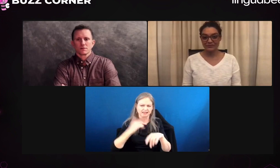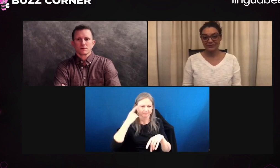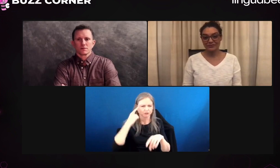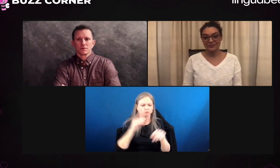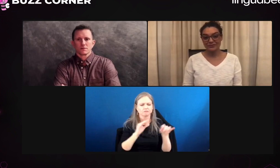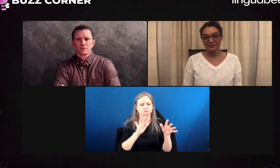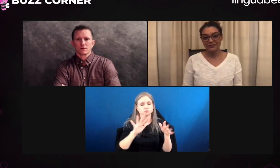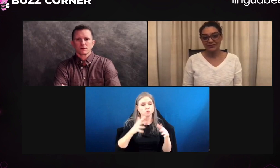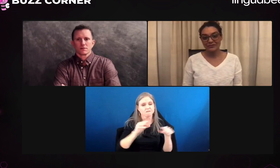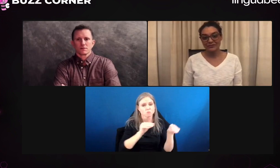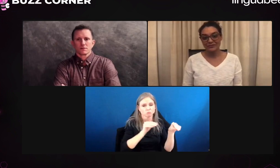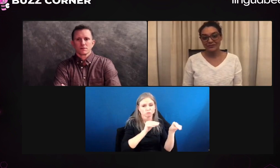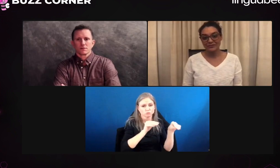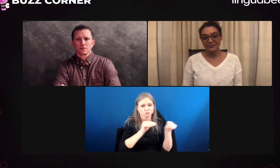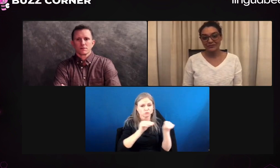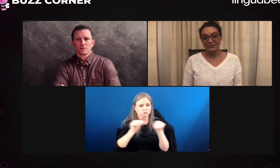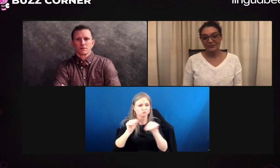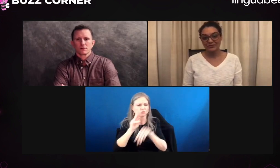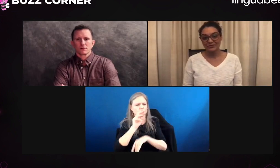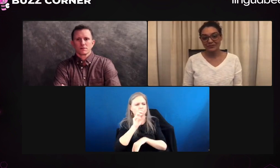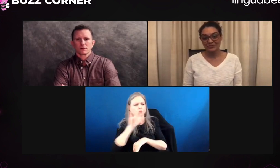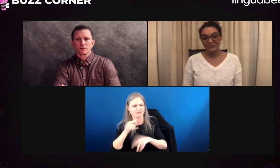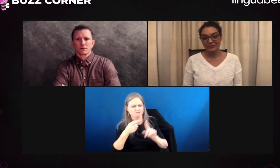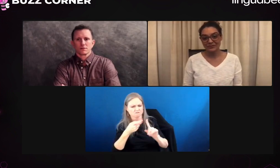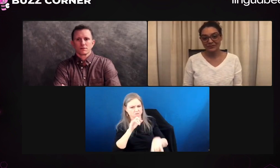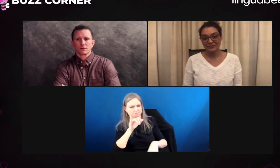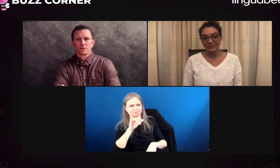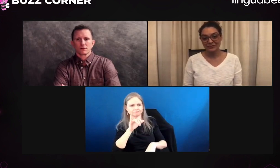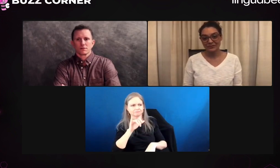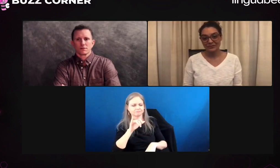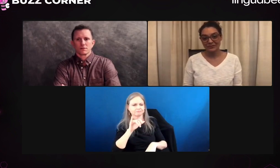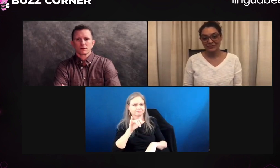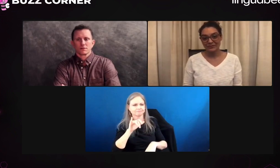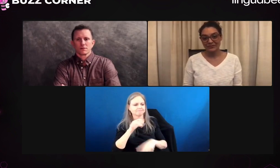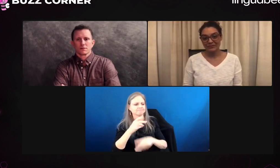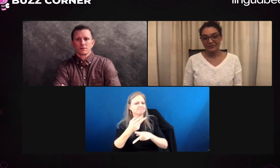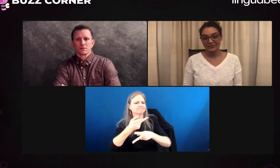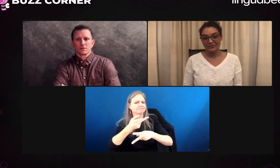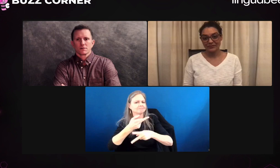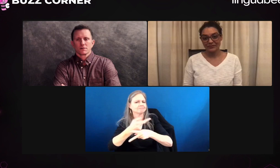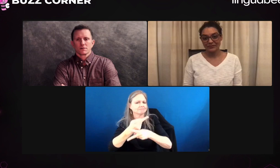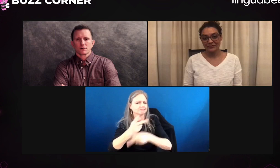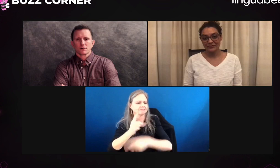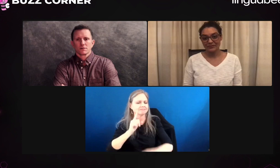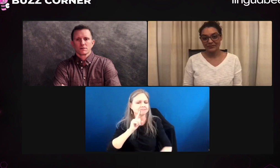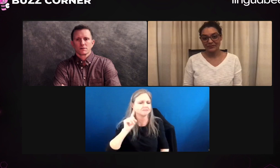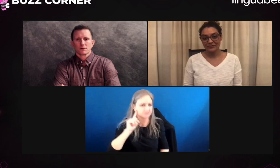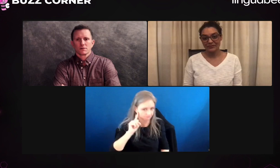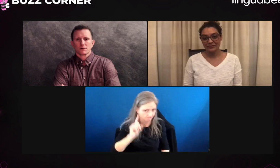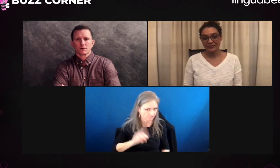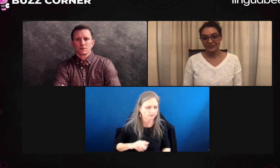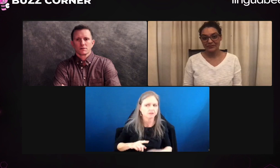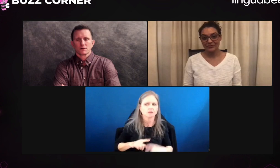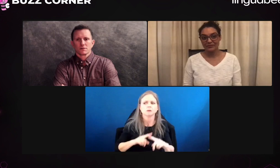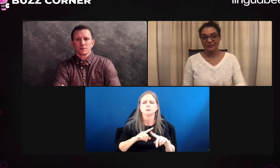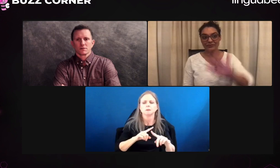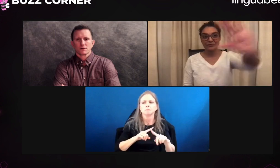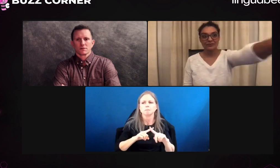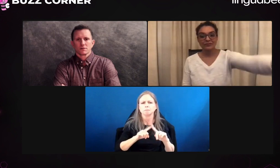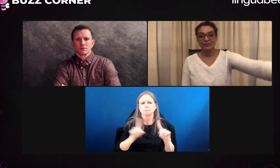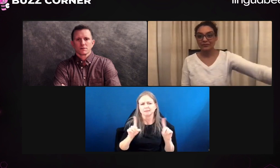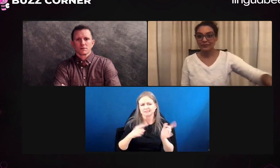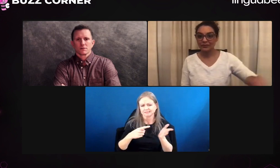happening in the scope of interpreting. But as we are moving away from that sort